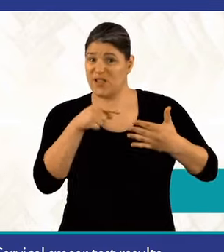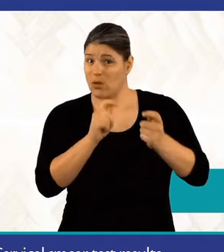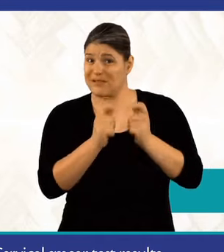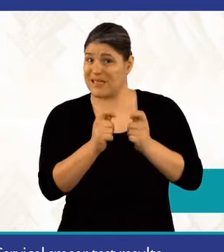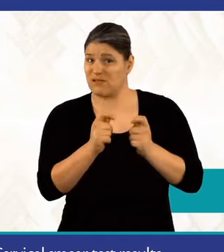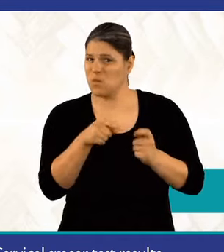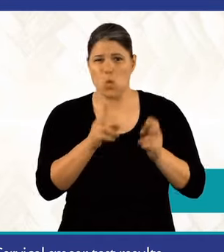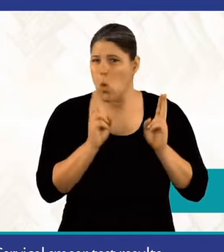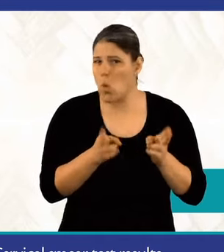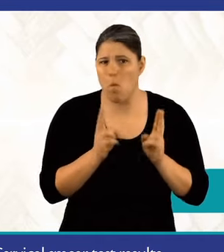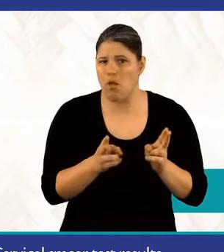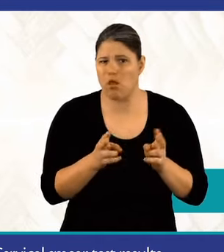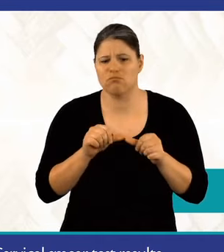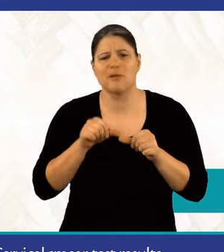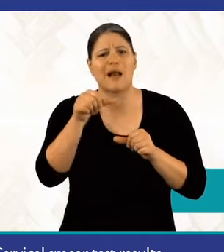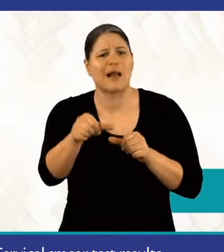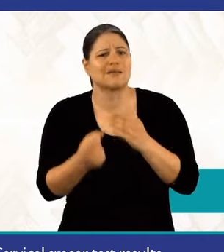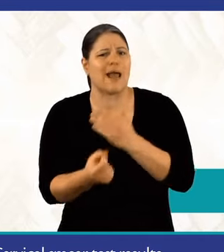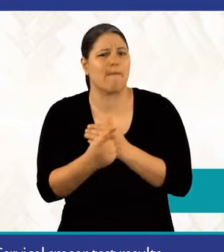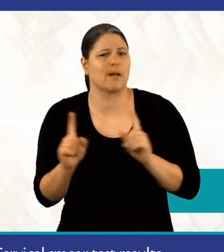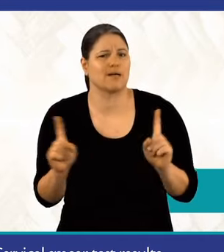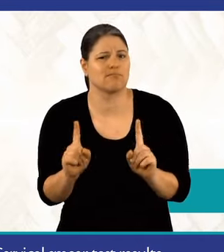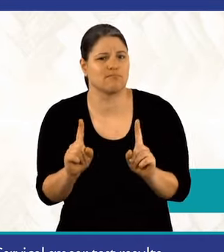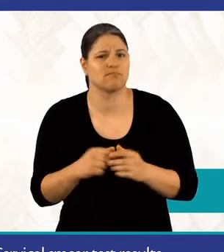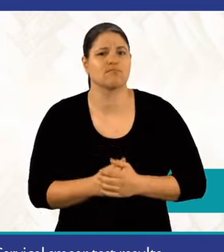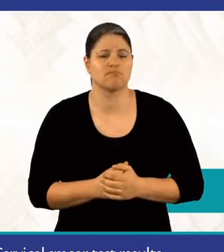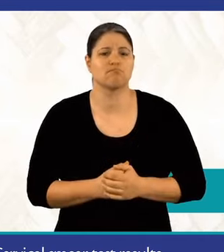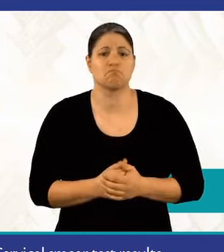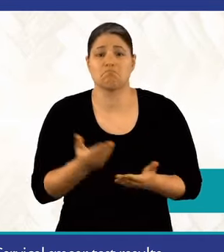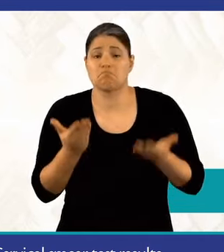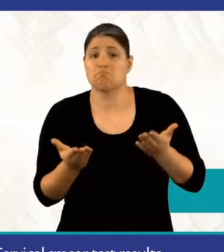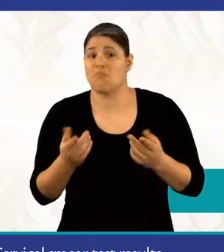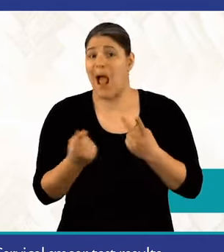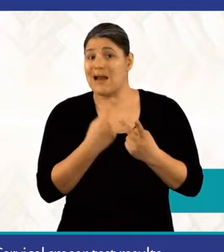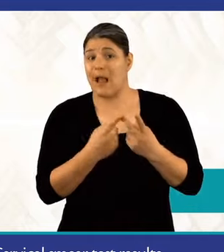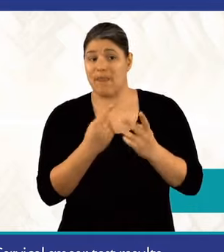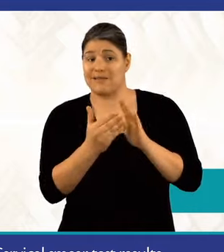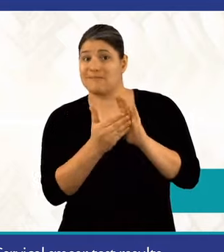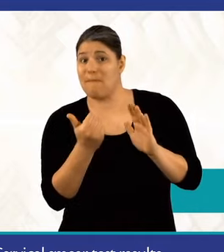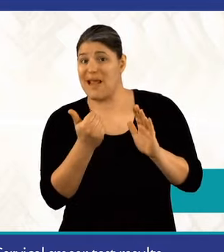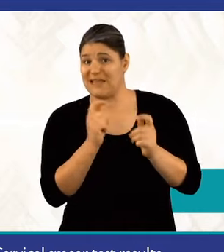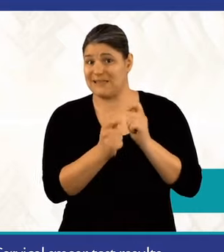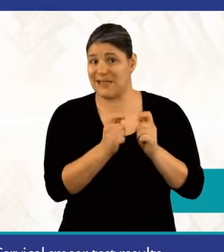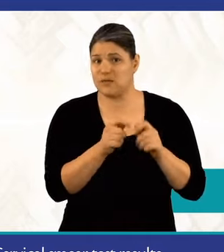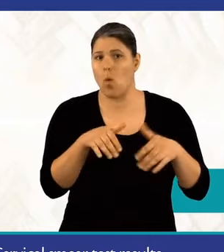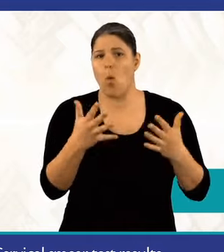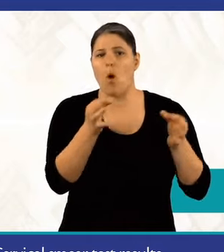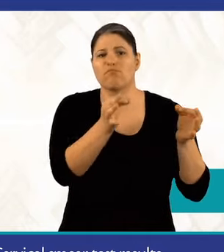If a woman has been told her smear is abnormal, she will have a further smear or be referred for colposcopy.